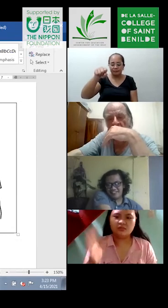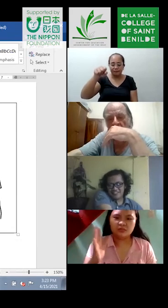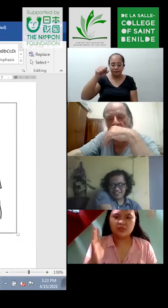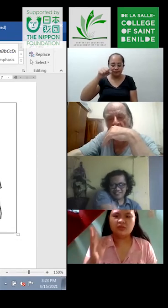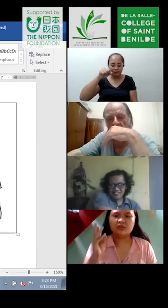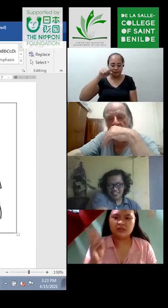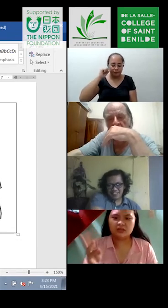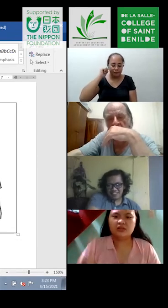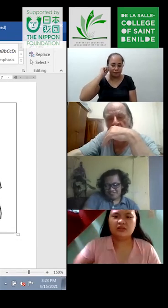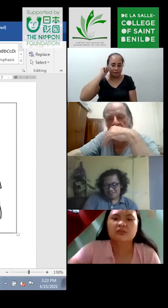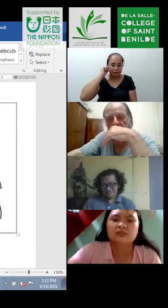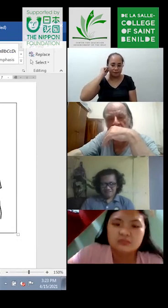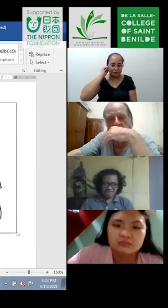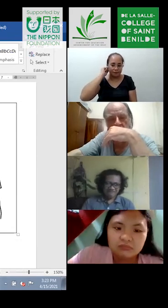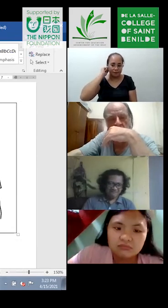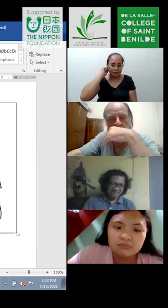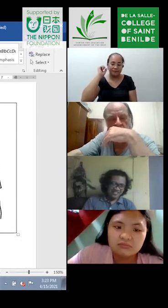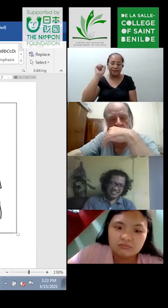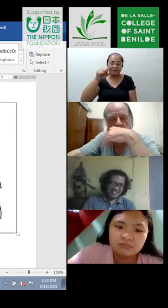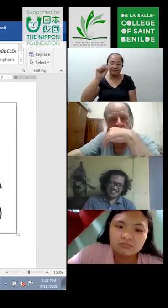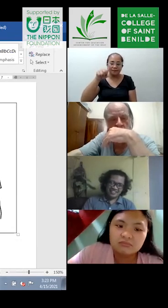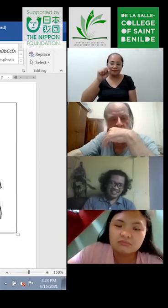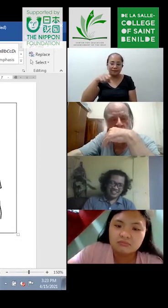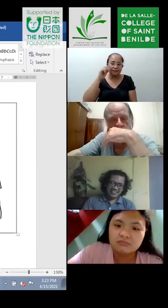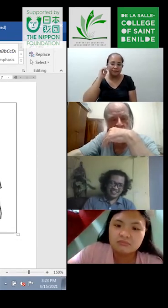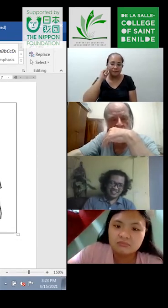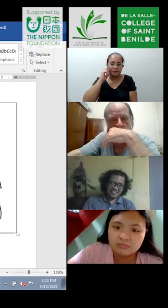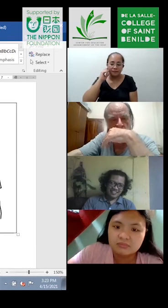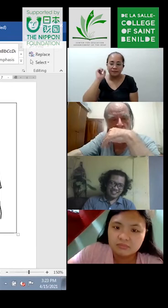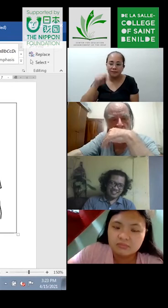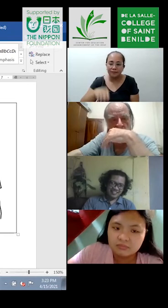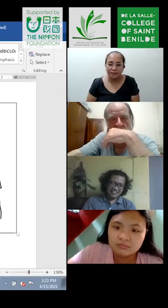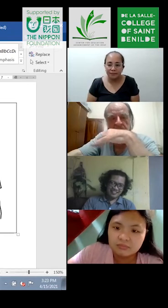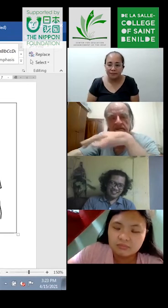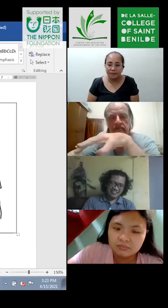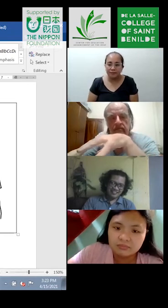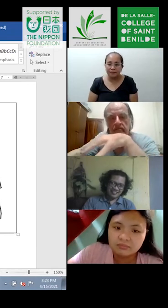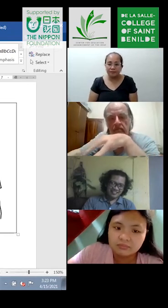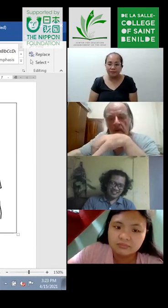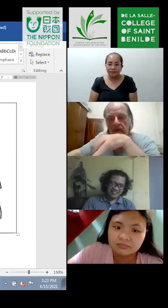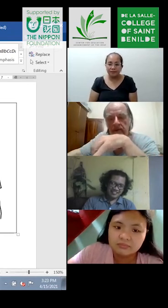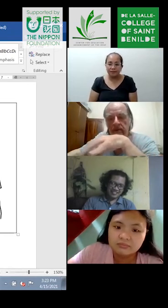Right. Yeah. For most of the numbers above 20. So